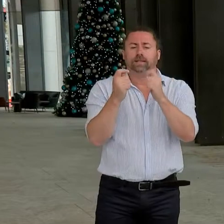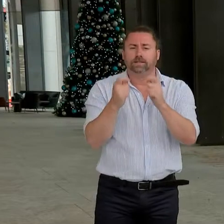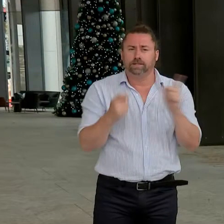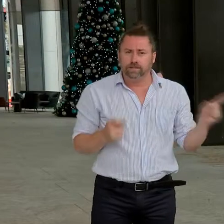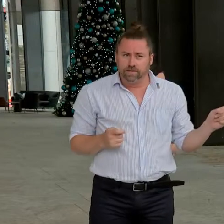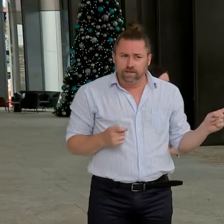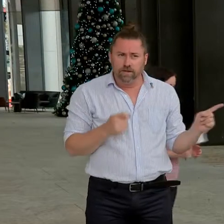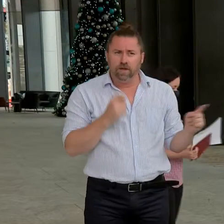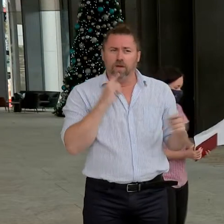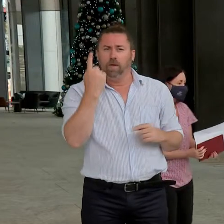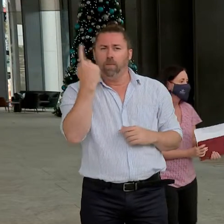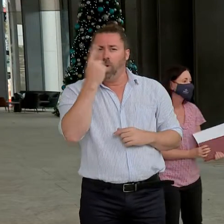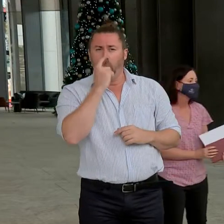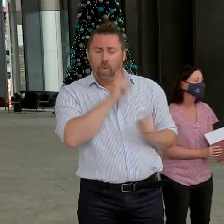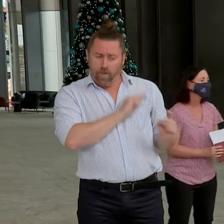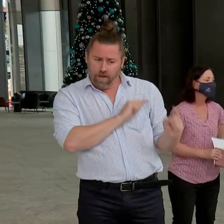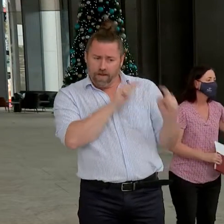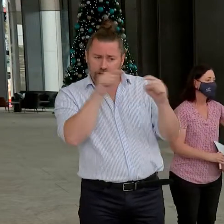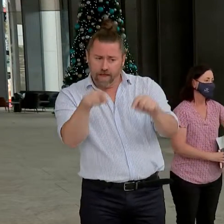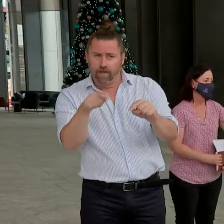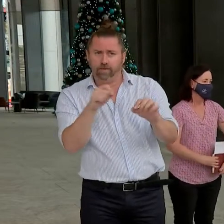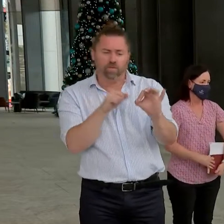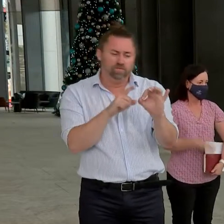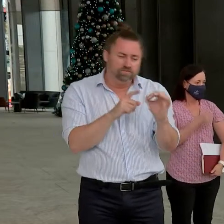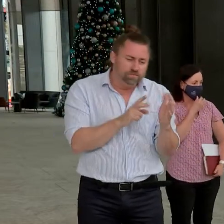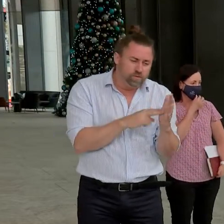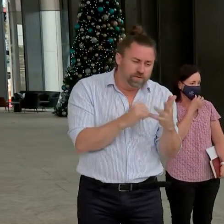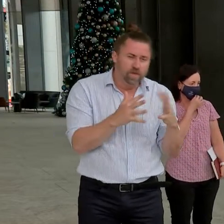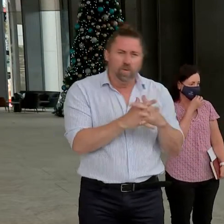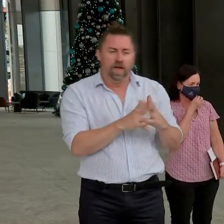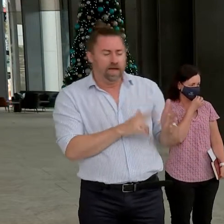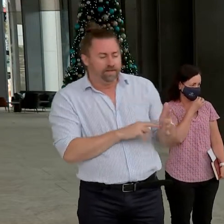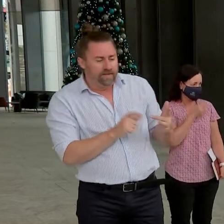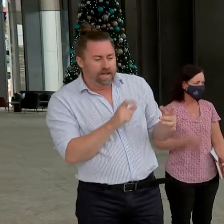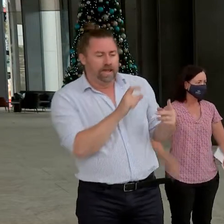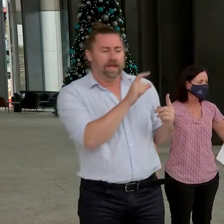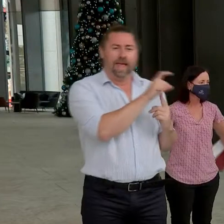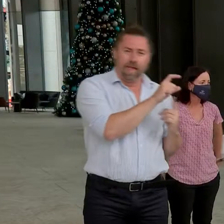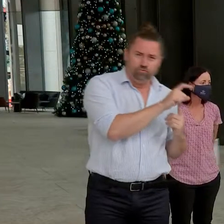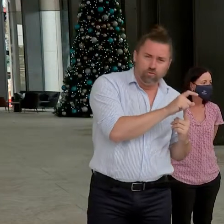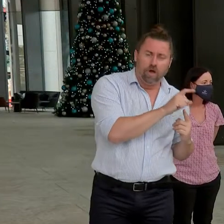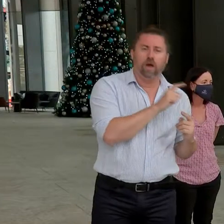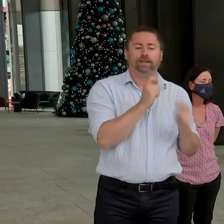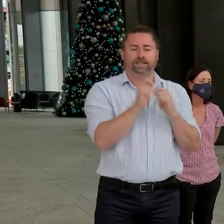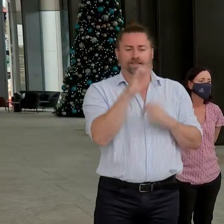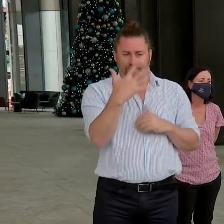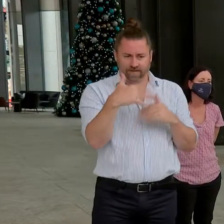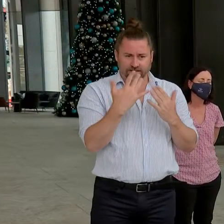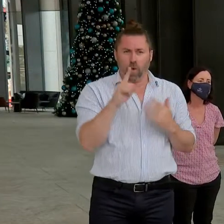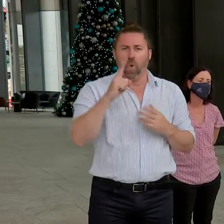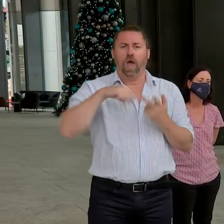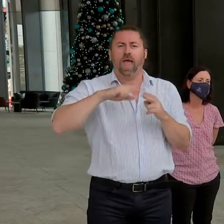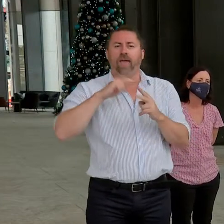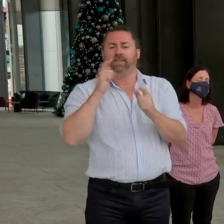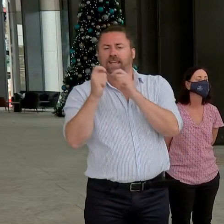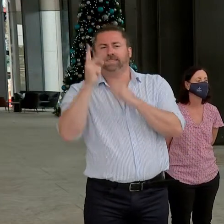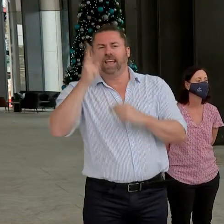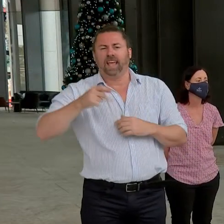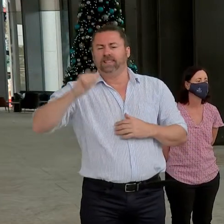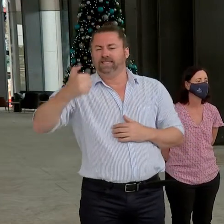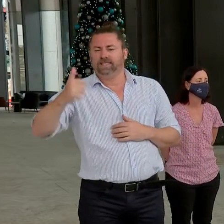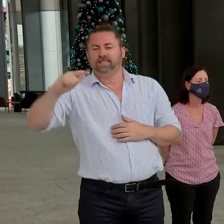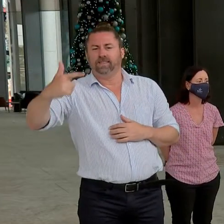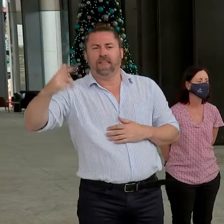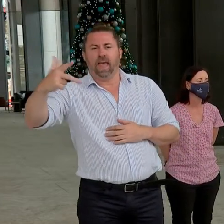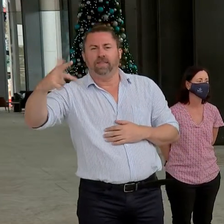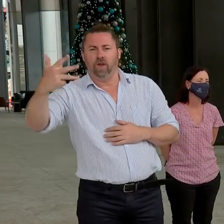people who come into state and then test positive after day 5? Beyond that, like day... No,